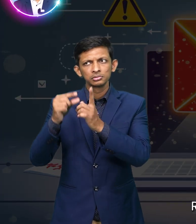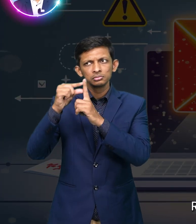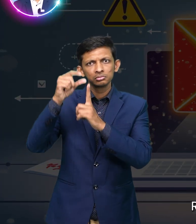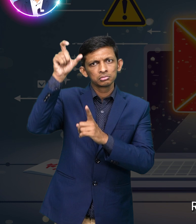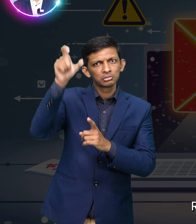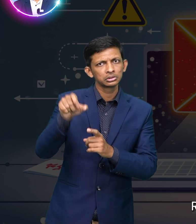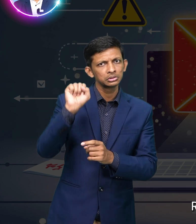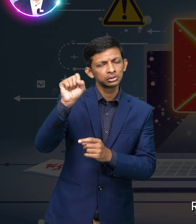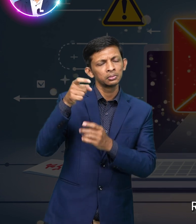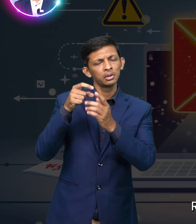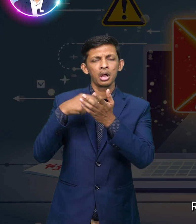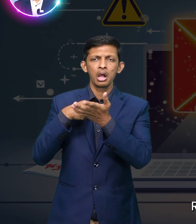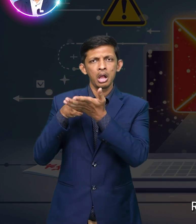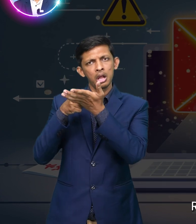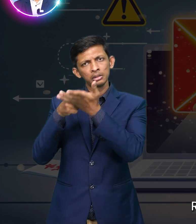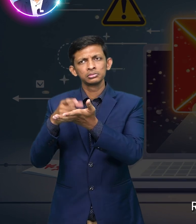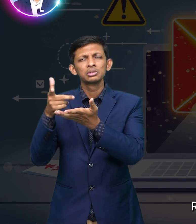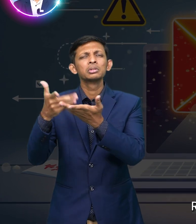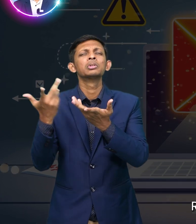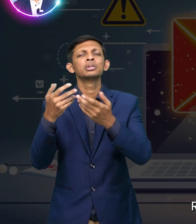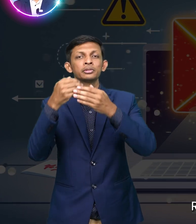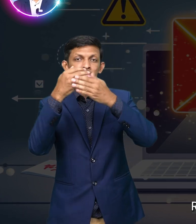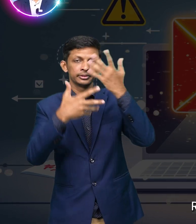Respect privacy.